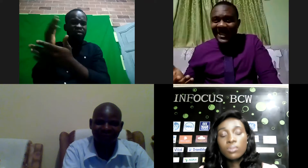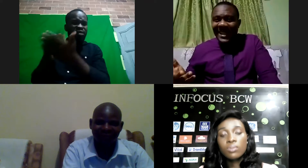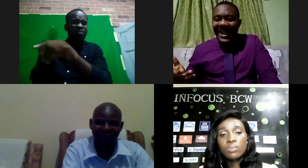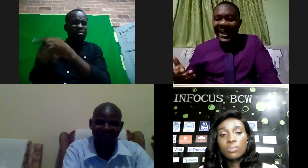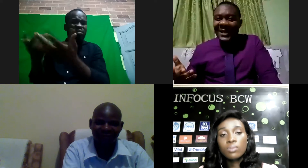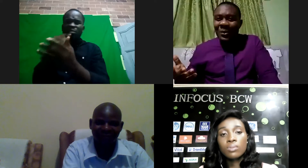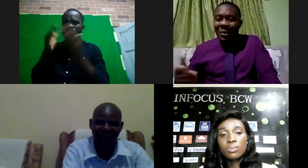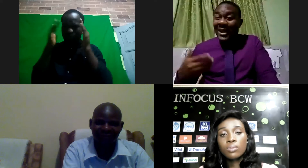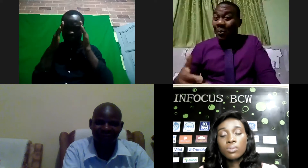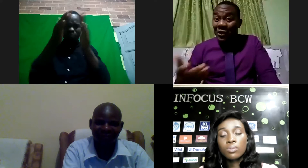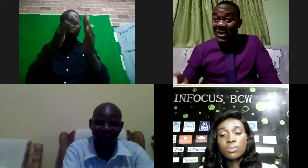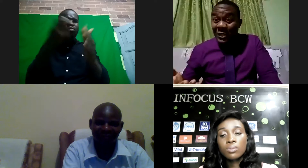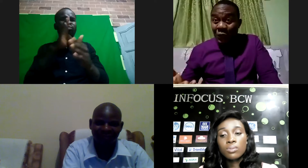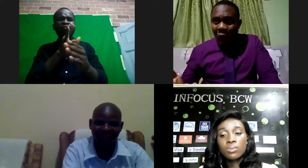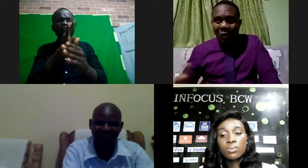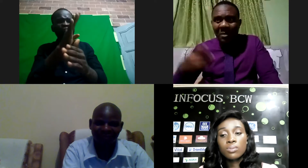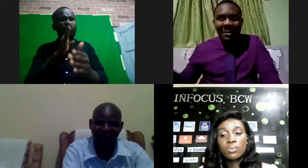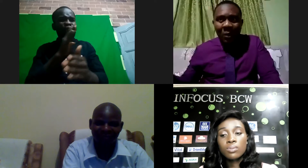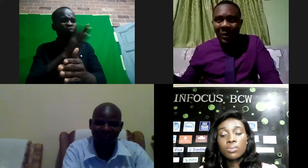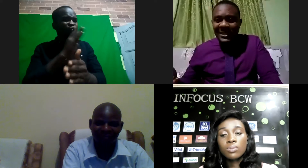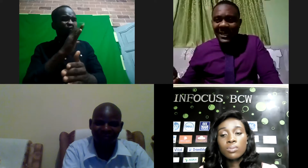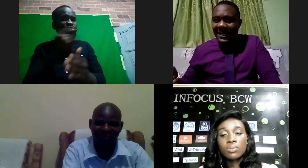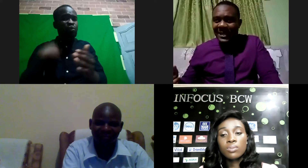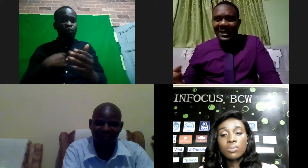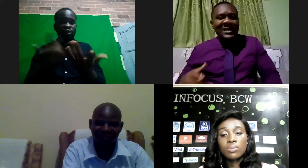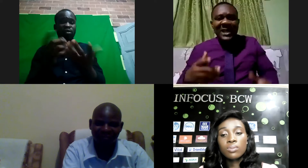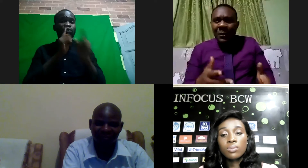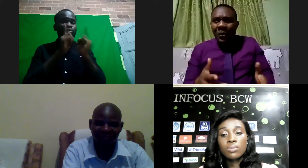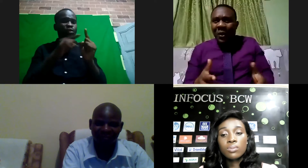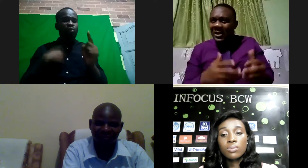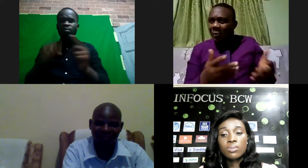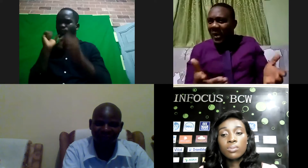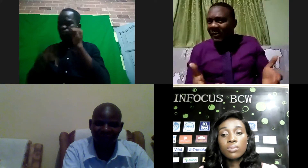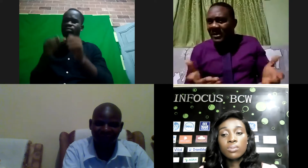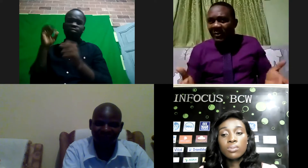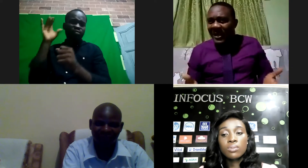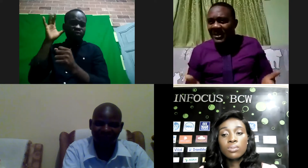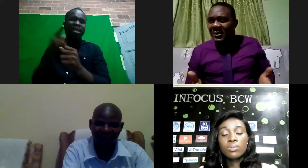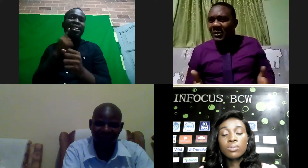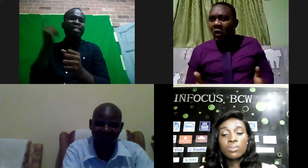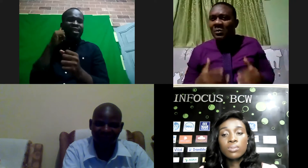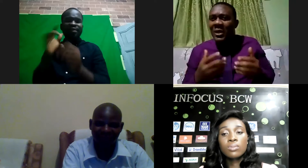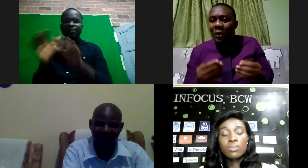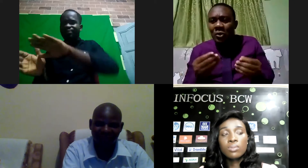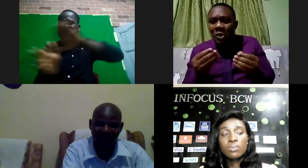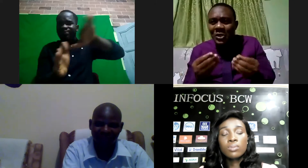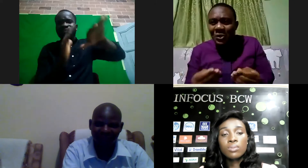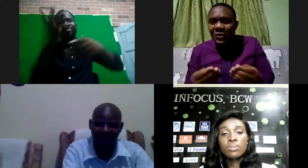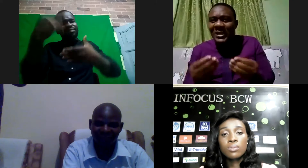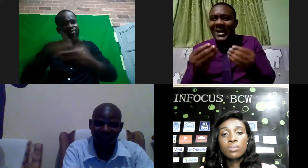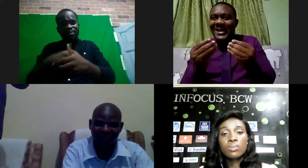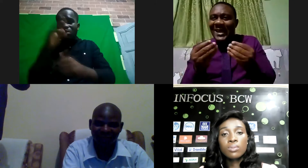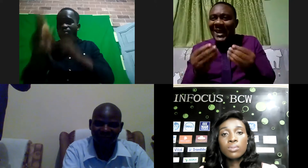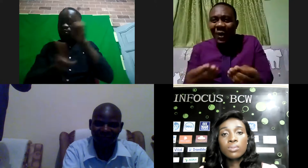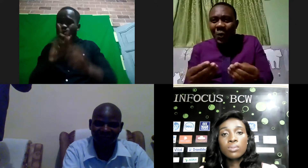saying. And when we get opportunity to talk, we remember what they said. Deaf people are deprived of some of these things because people do not